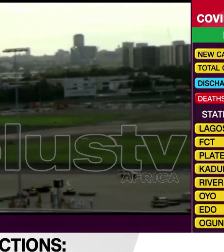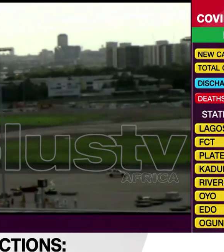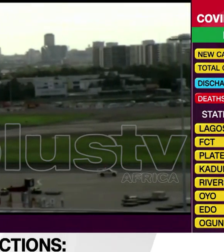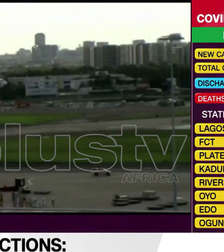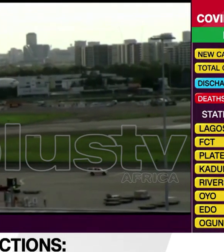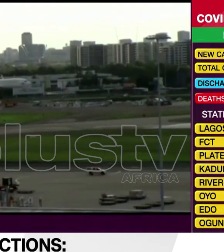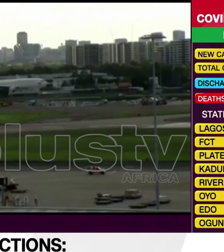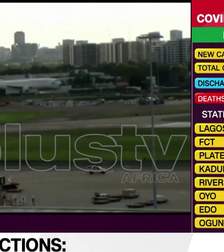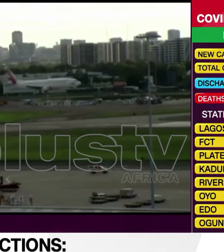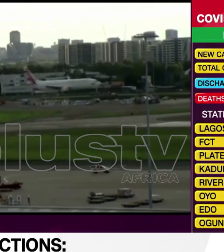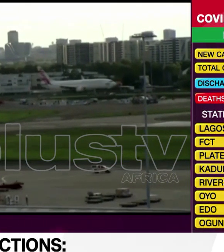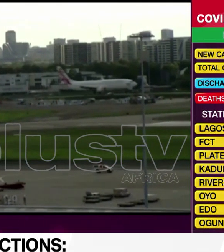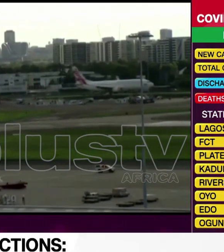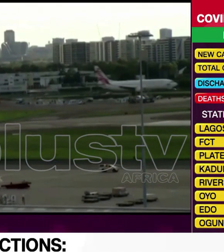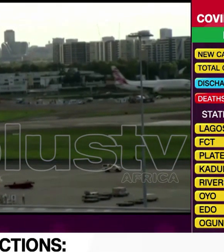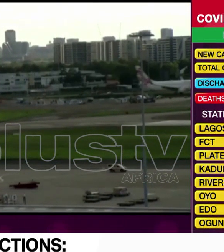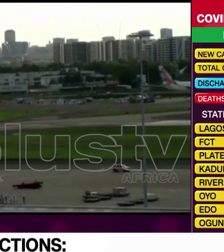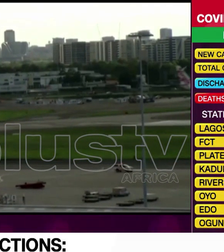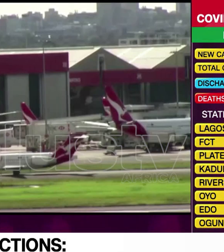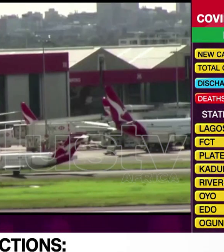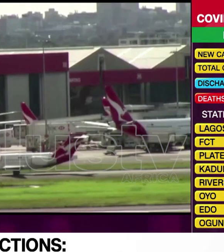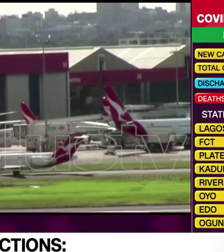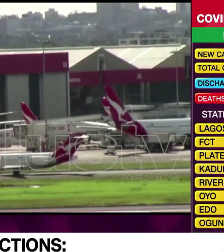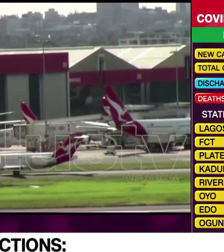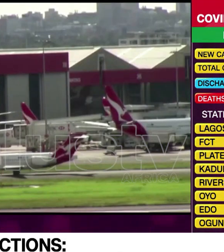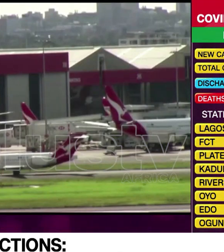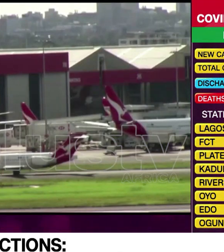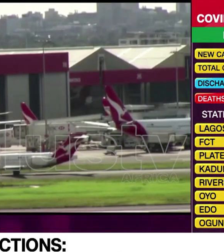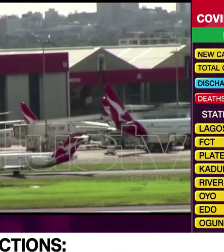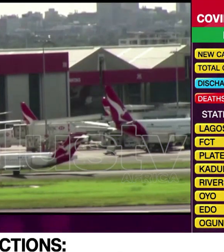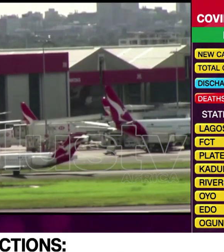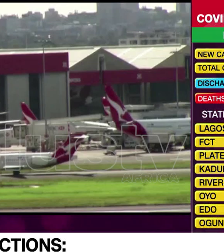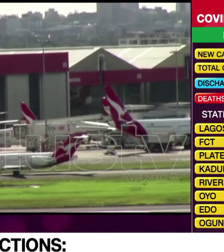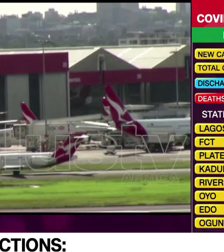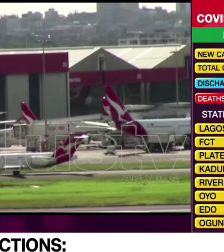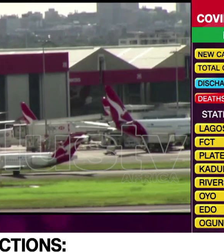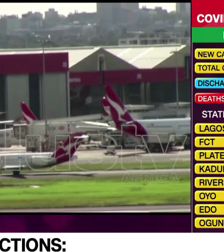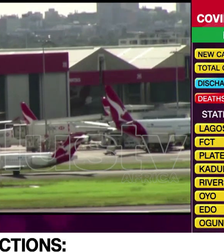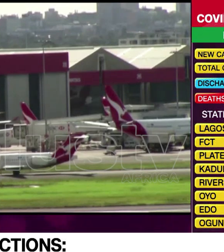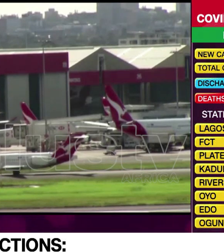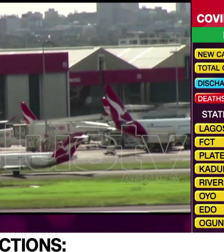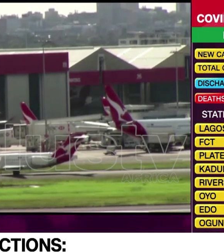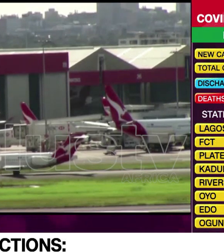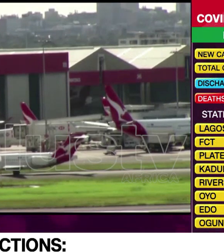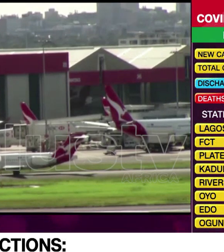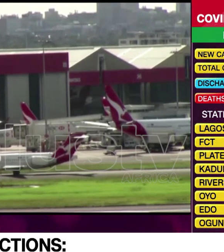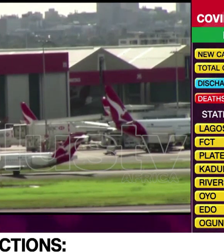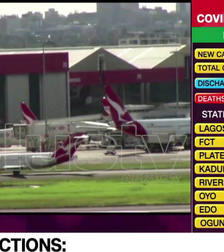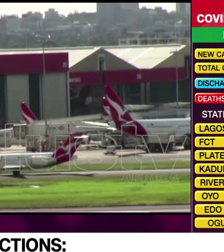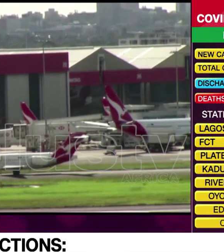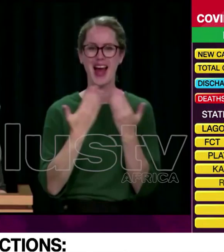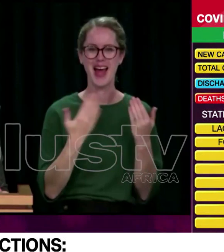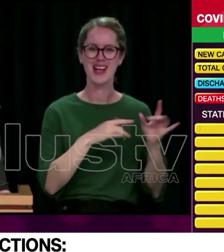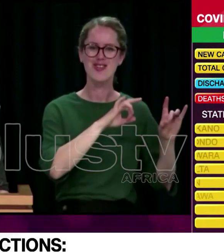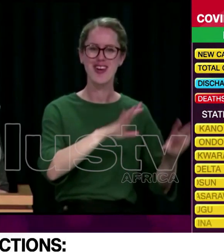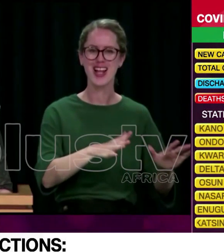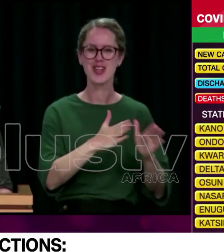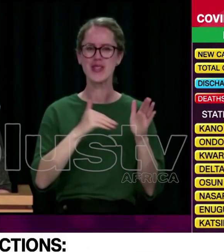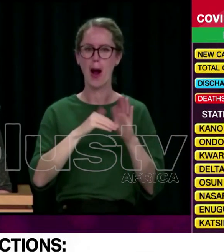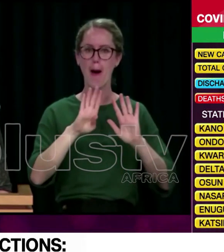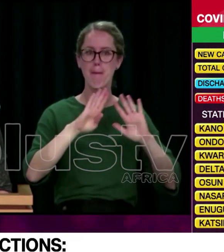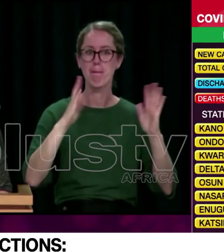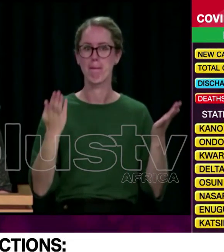travel disrupted if there is an outbreak. Finally, this is an exciting day. The Trans-Tasman bubble represents